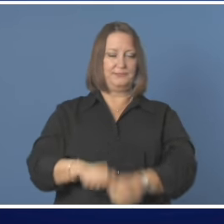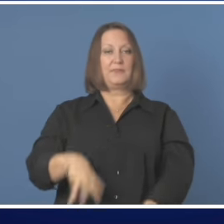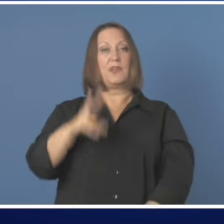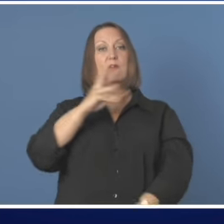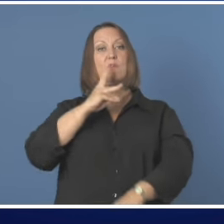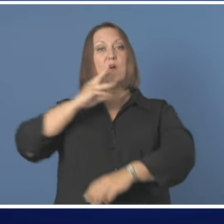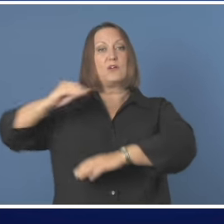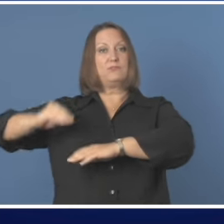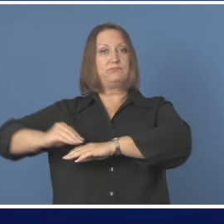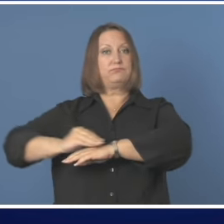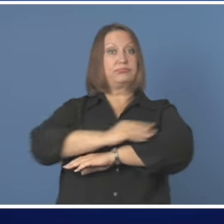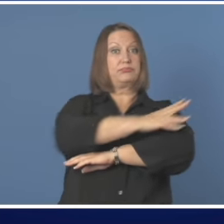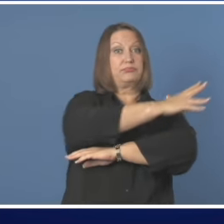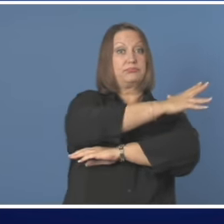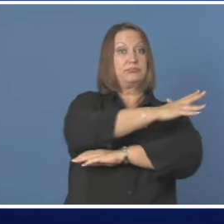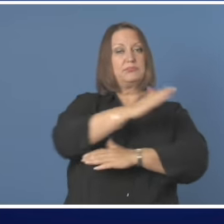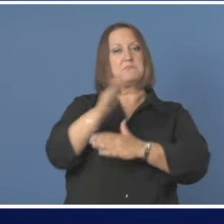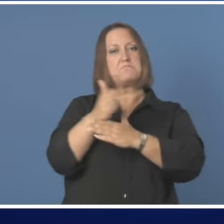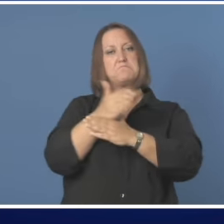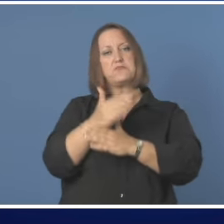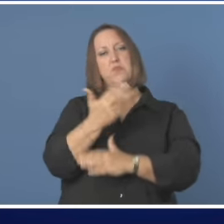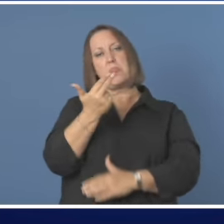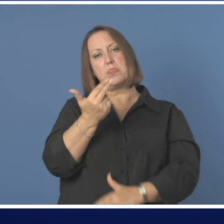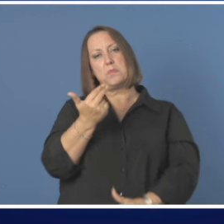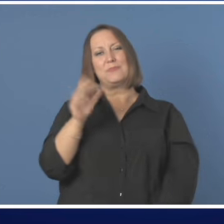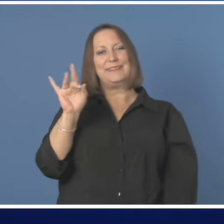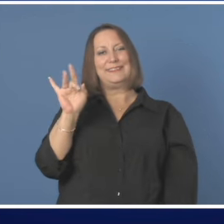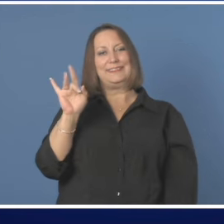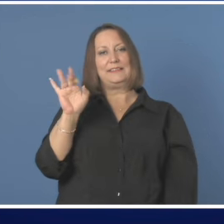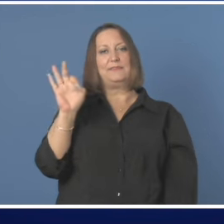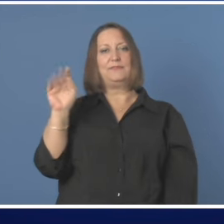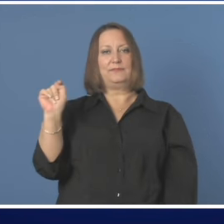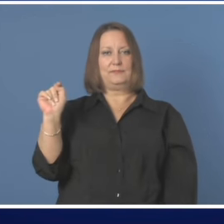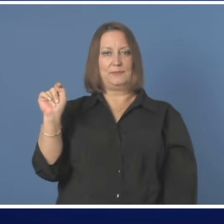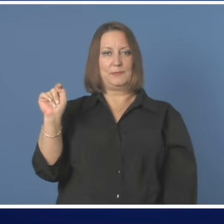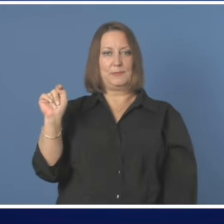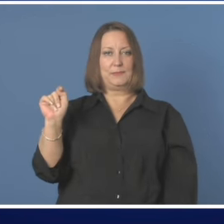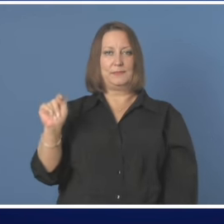Storm surge 13 to 18 feet.